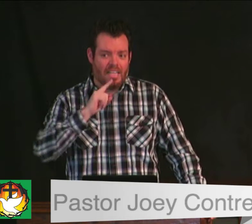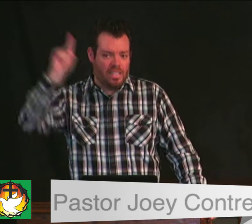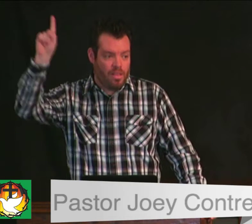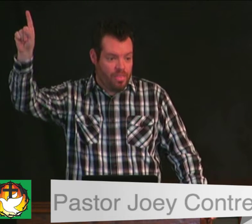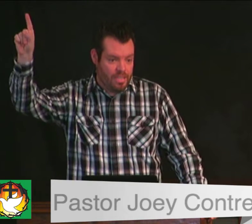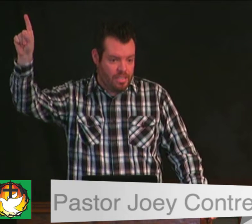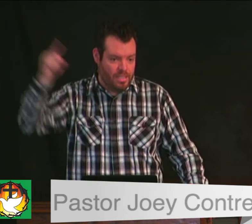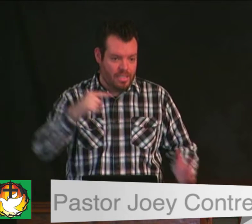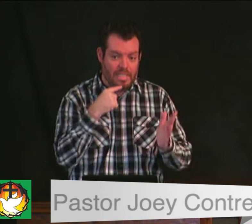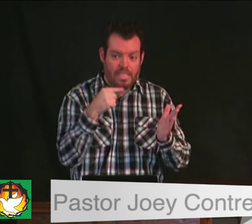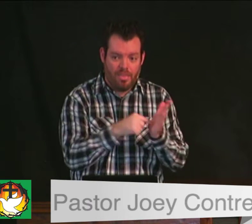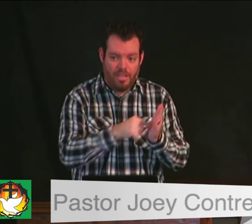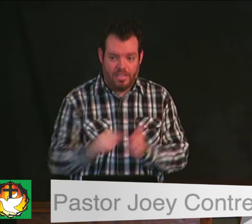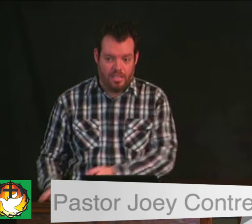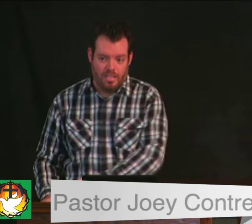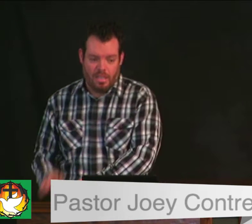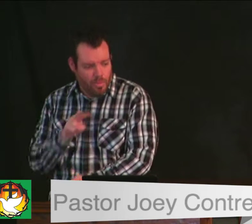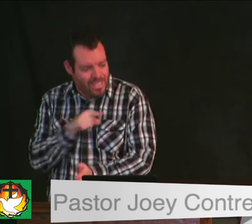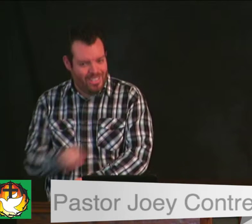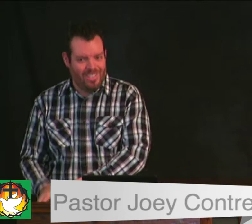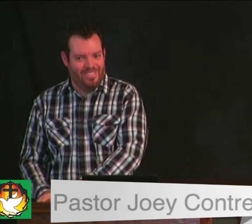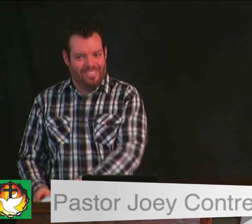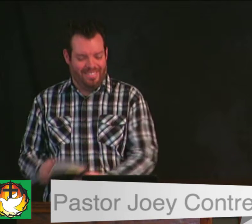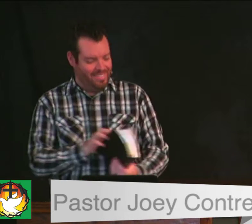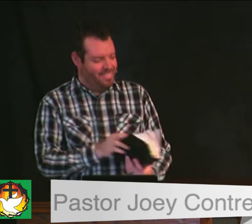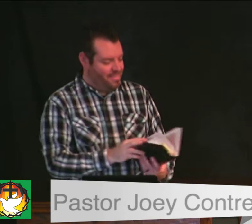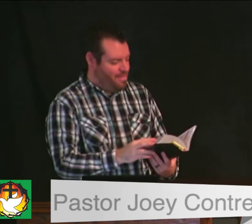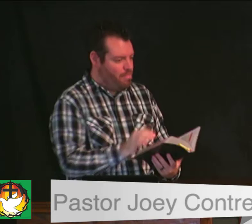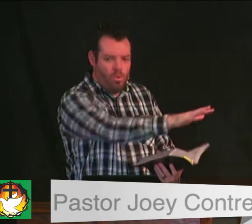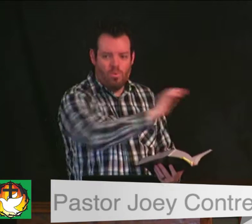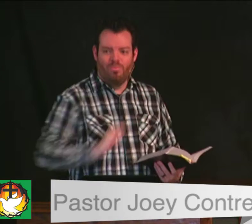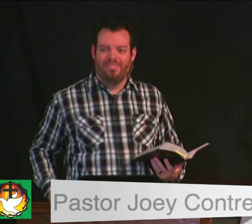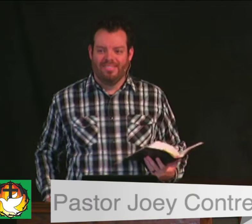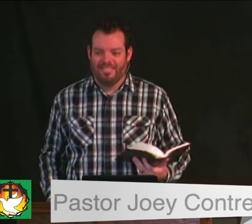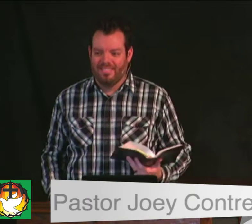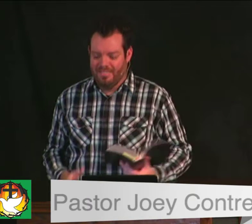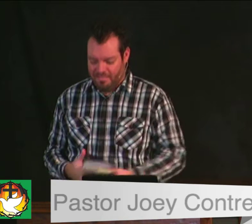said this. He said this. Let me read it to you. Boom.